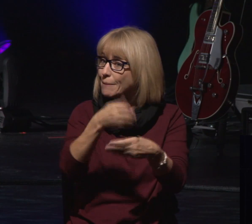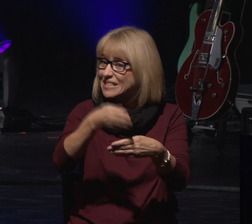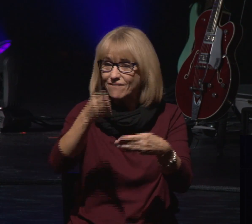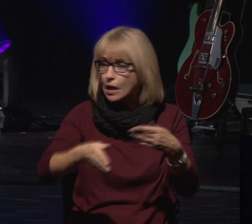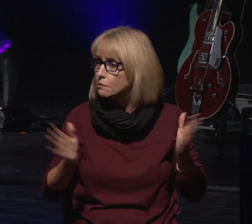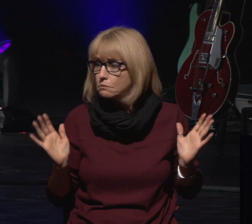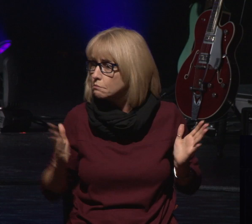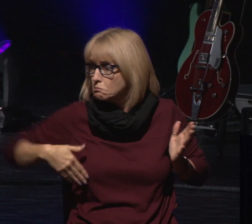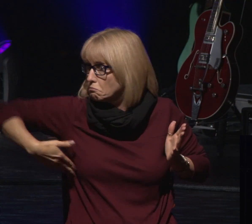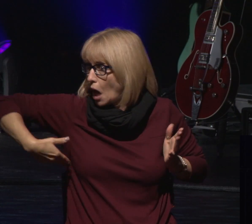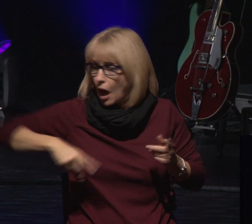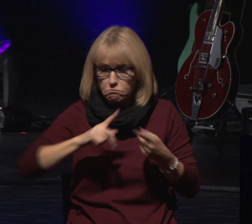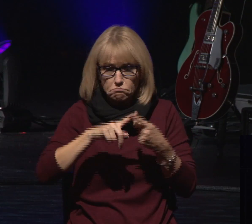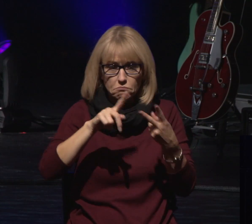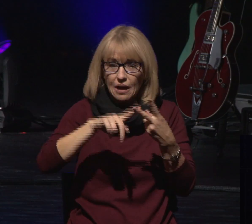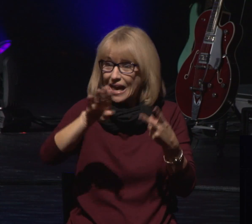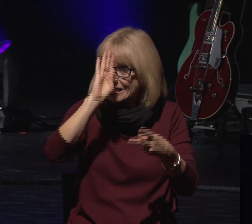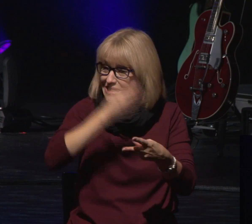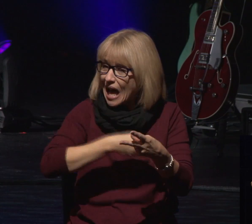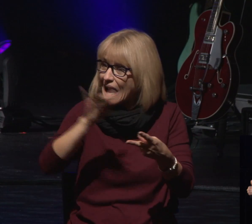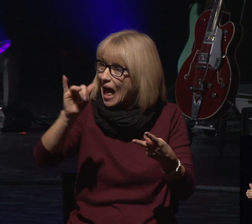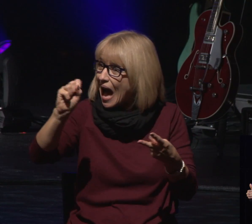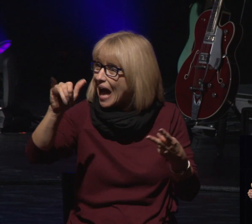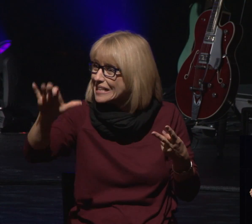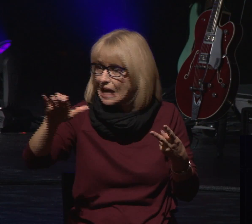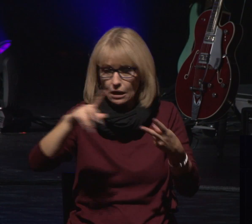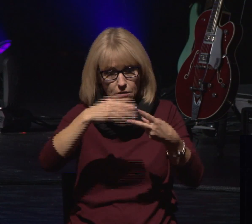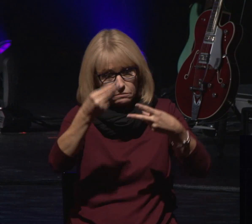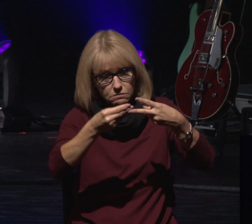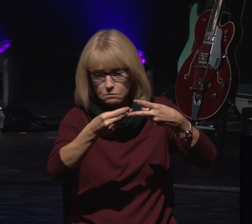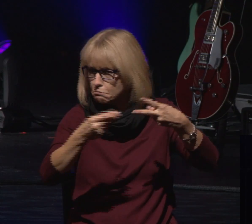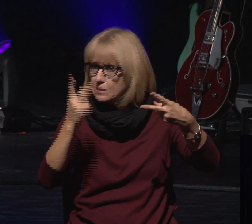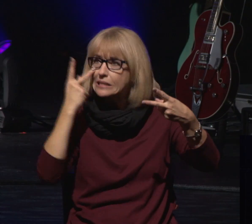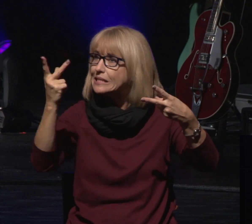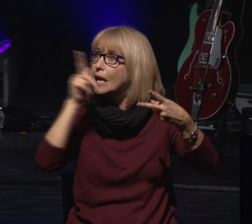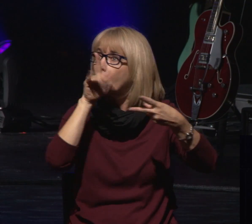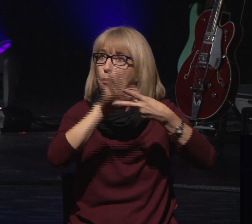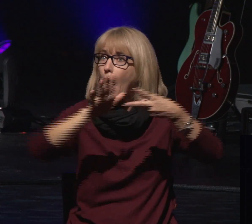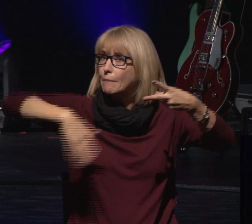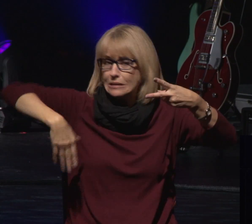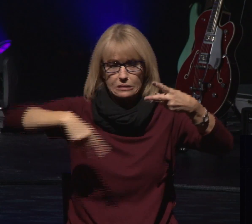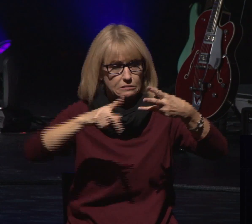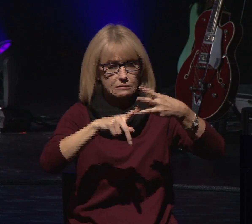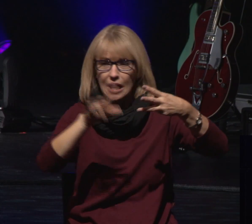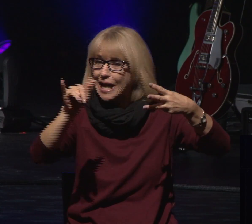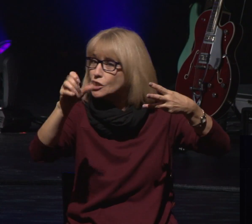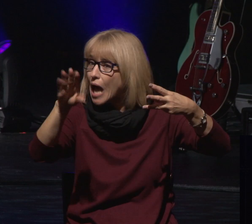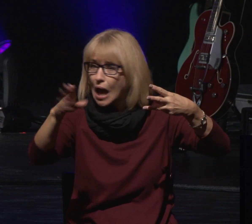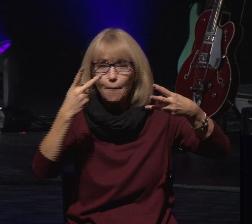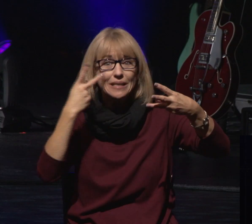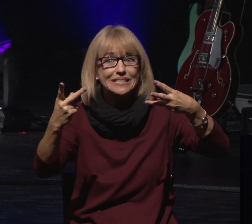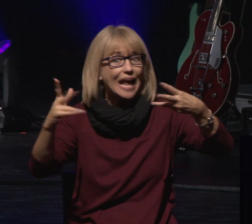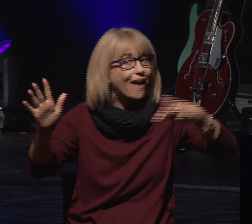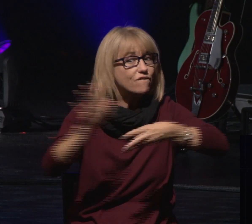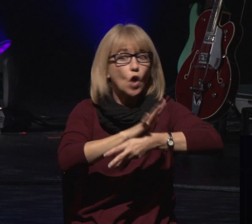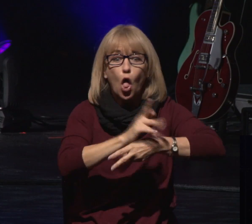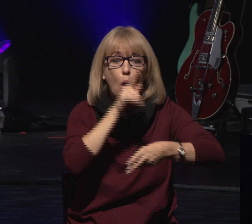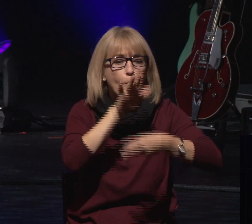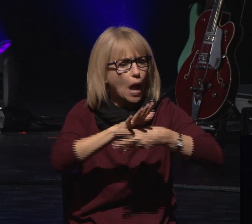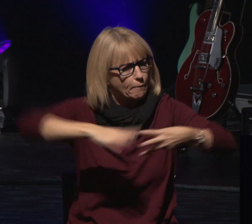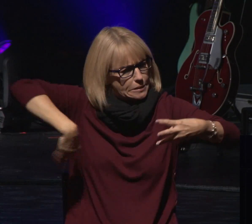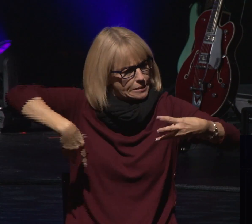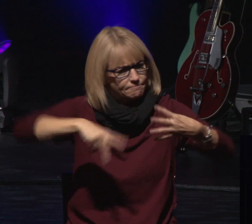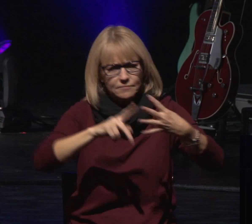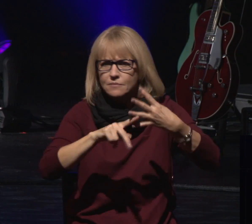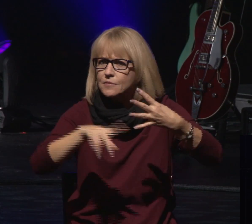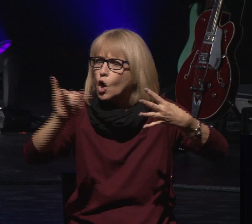same promise. He didn't see the promise fulfilled. Jacob did not see the promise fulfilled. Even Joseph didn't see the fulfillment of all the promises of